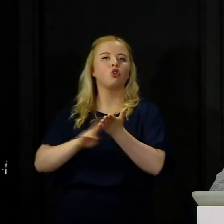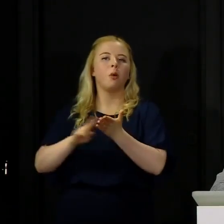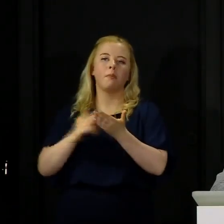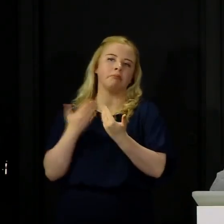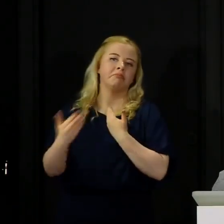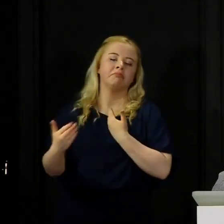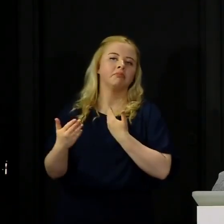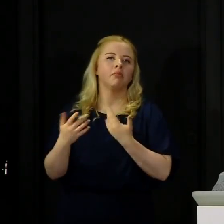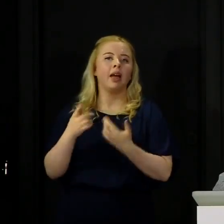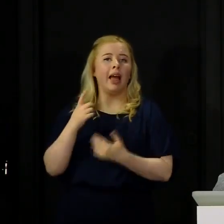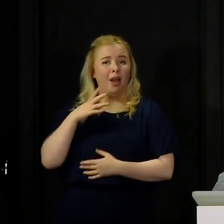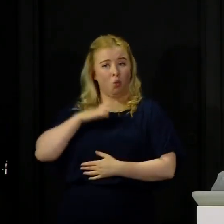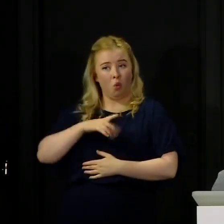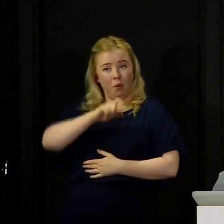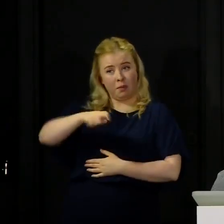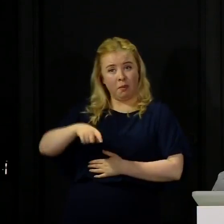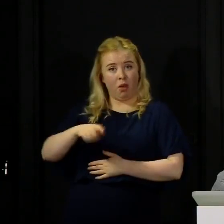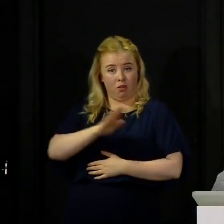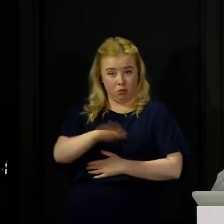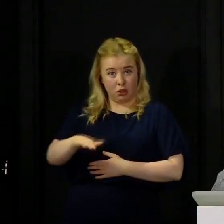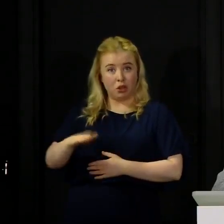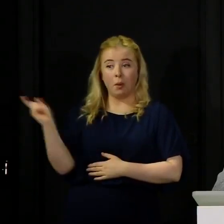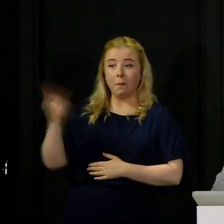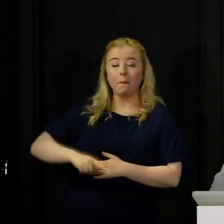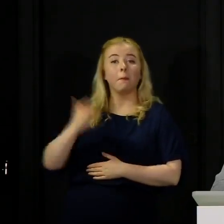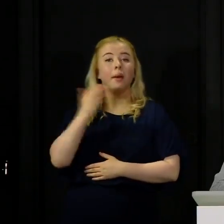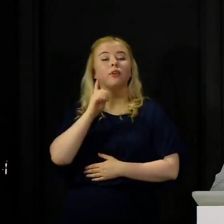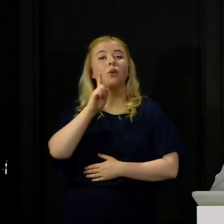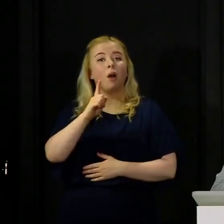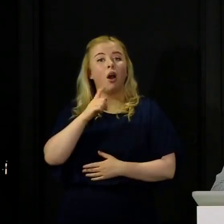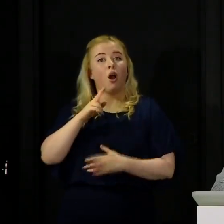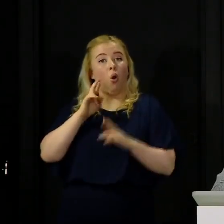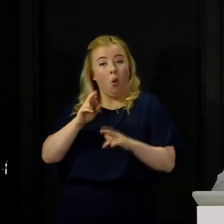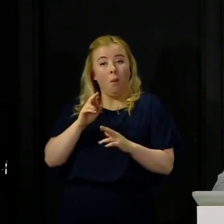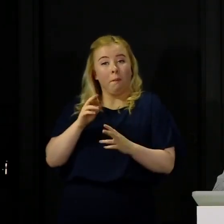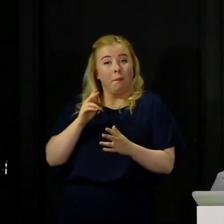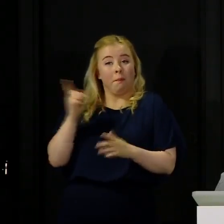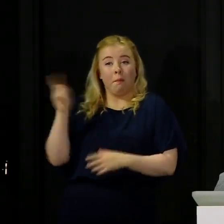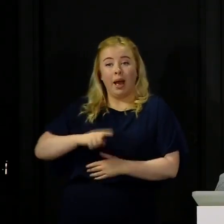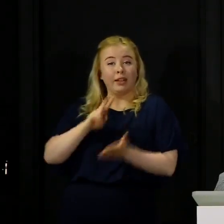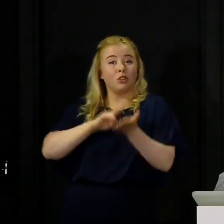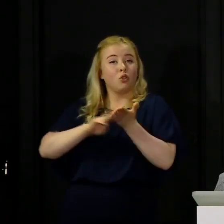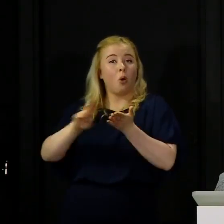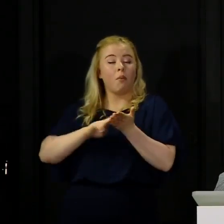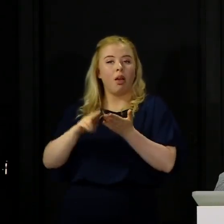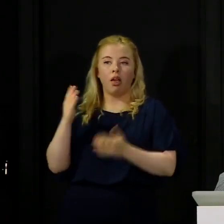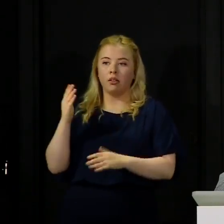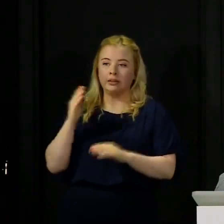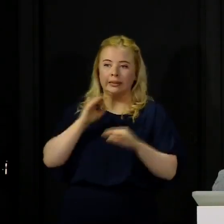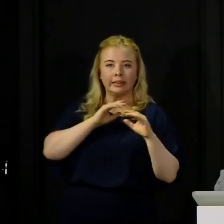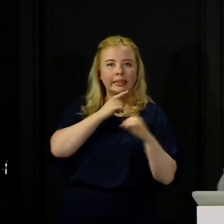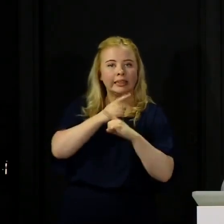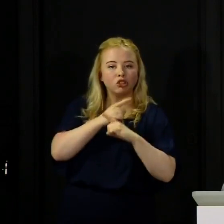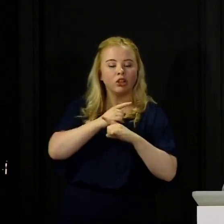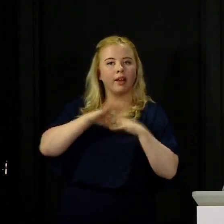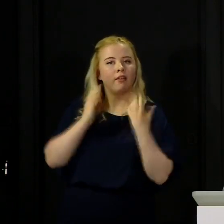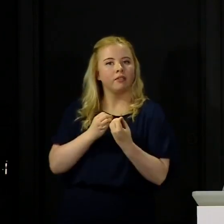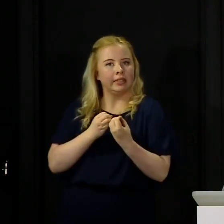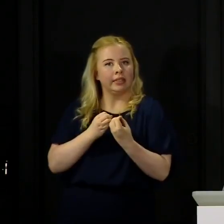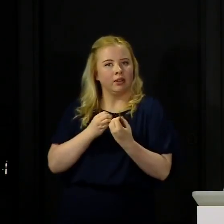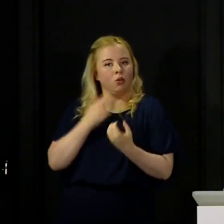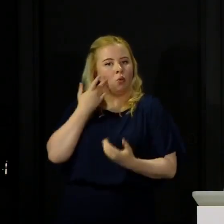get young people not just back to school but back to normal schooling as quickly as it is deemed safe to do that. So we will be